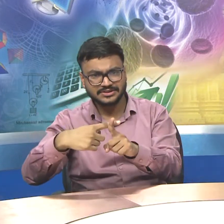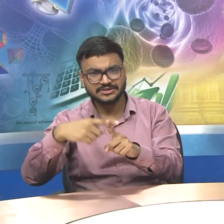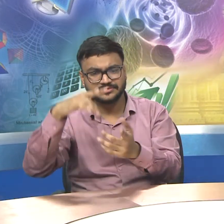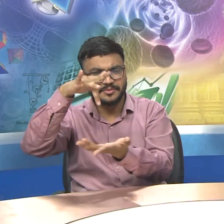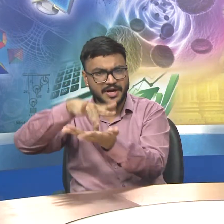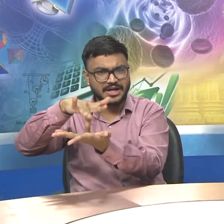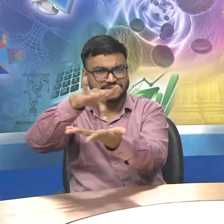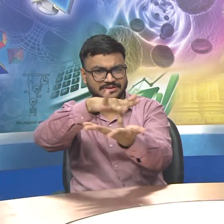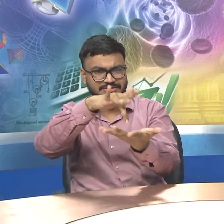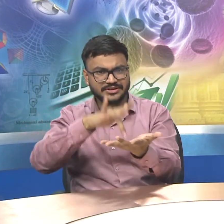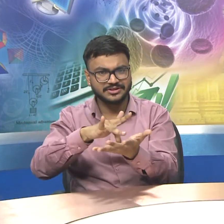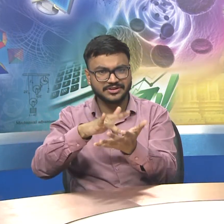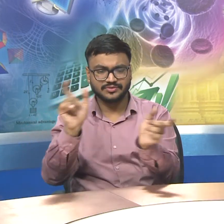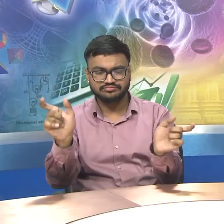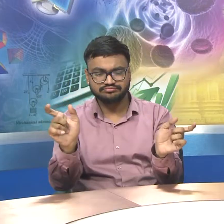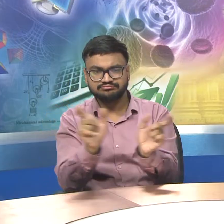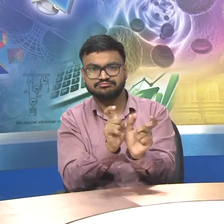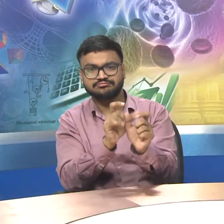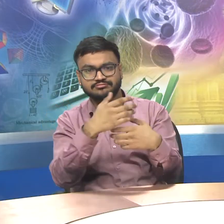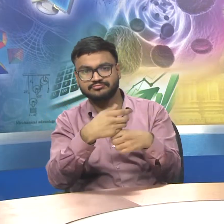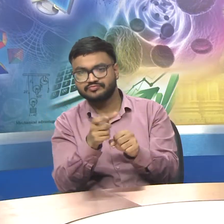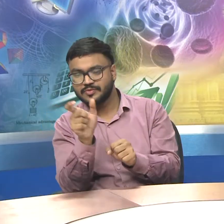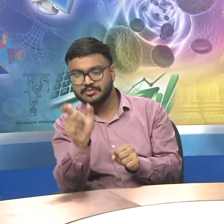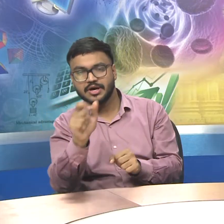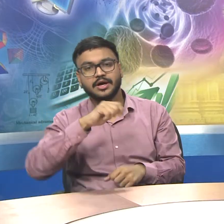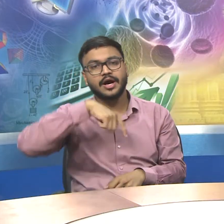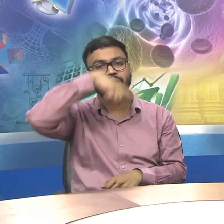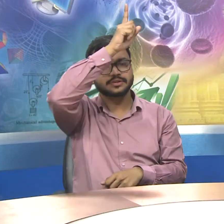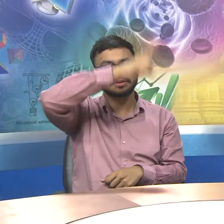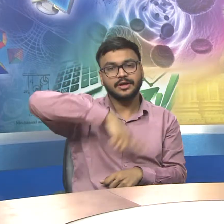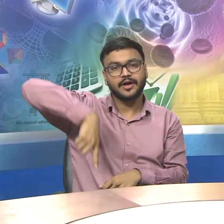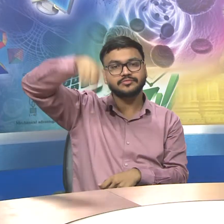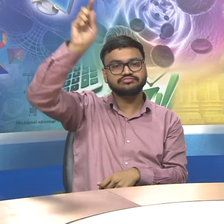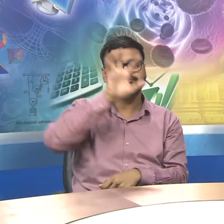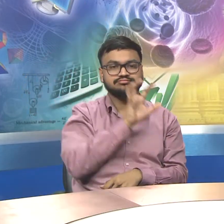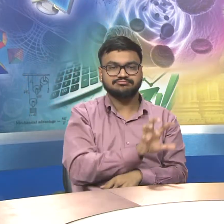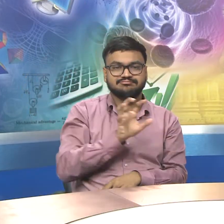a specific words which combines and make a sign of state.